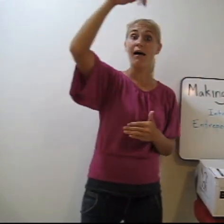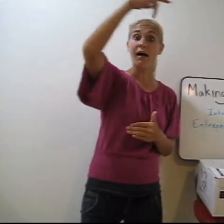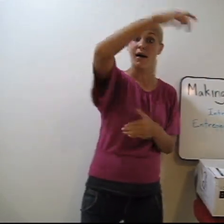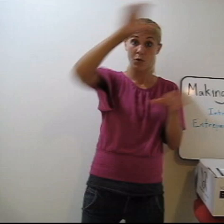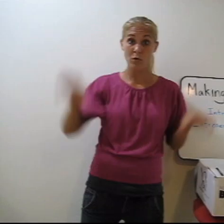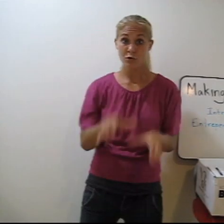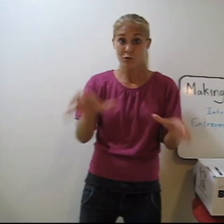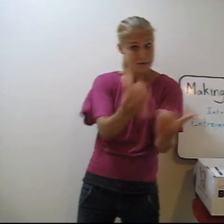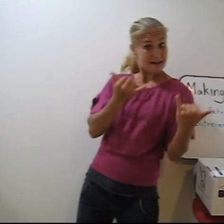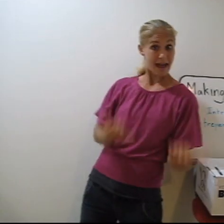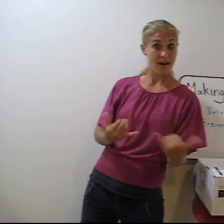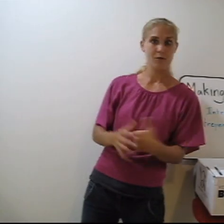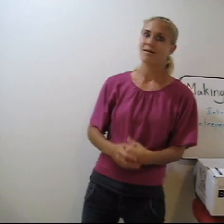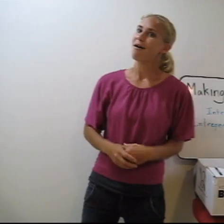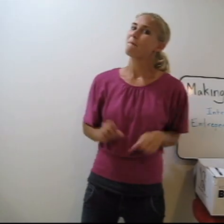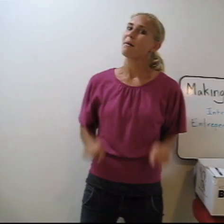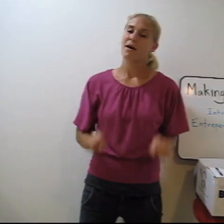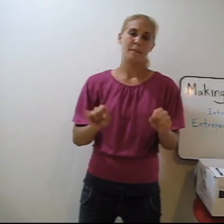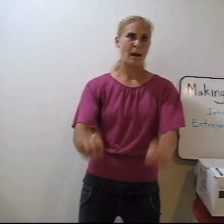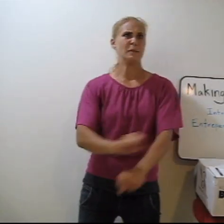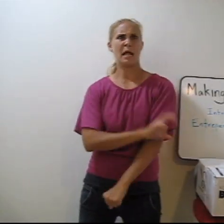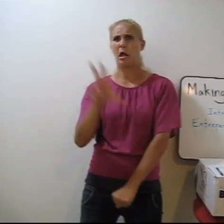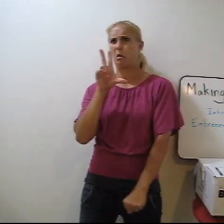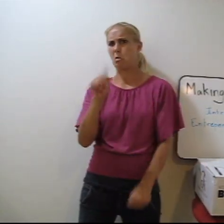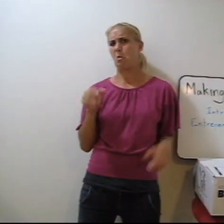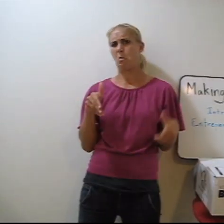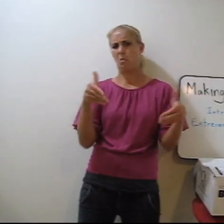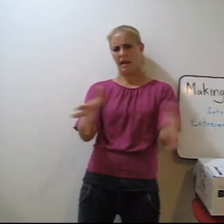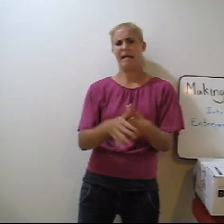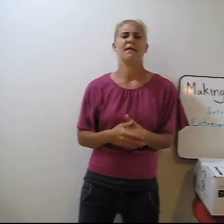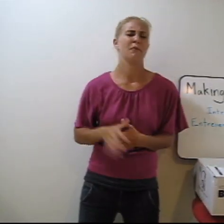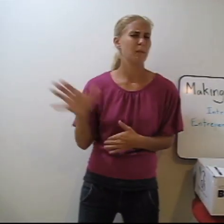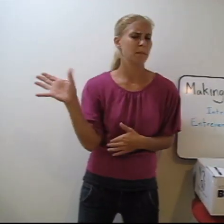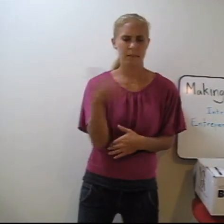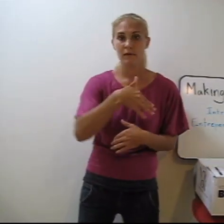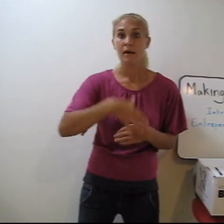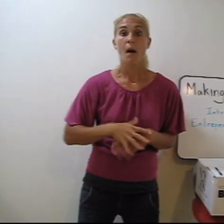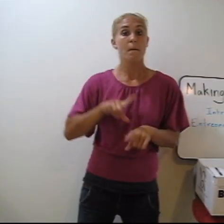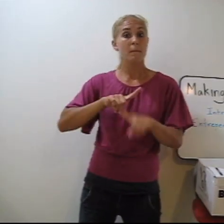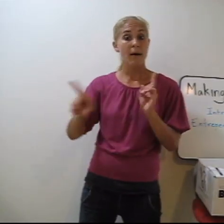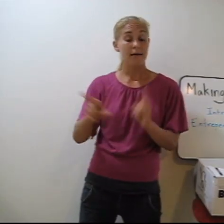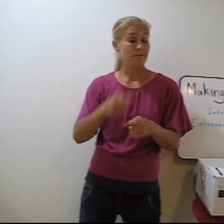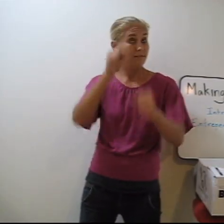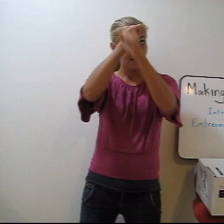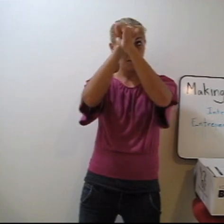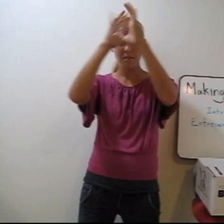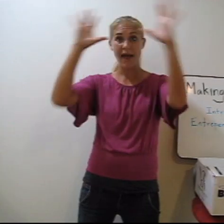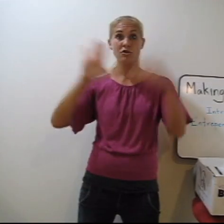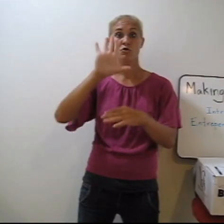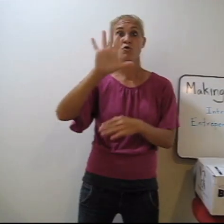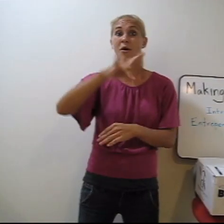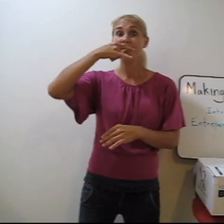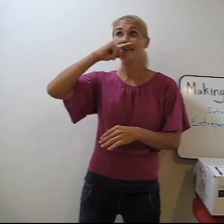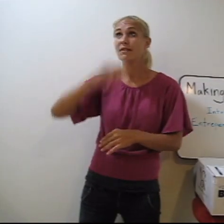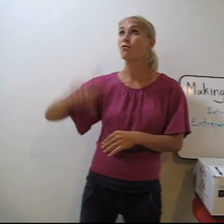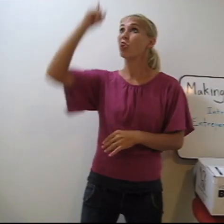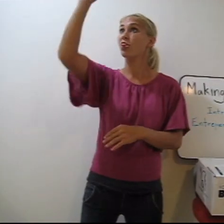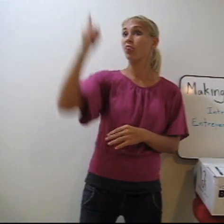now? Likely you'd say, "No way, Buster." However, imagine if your child was on the opposite building, and that